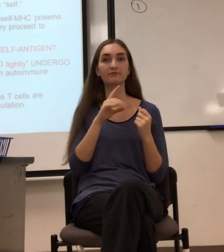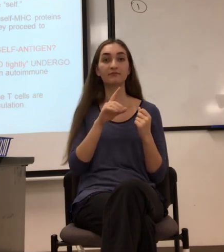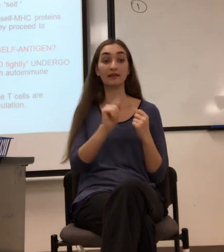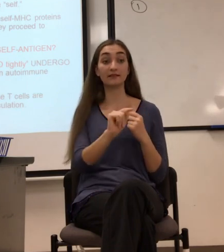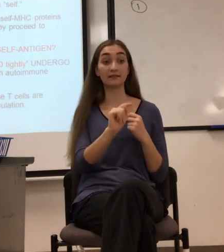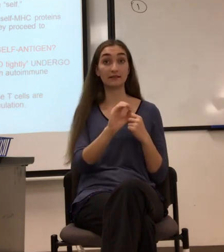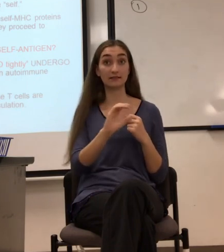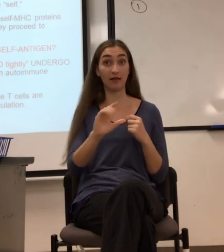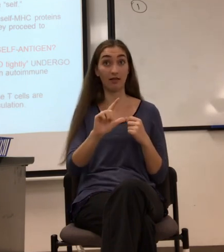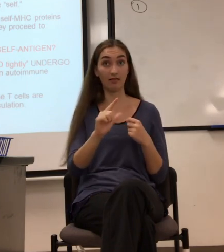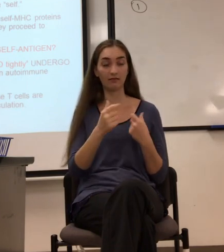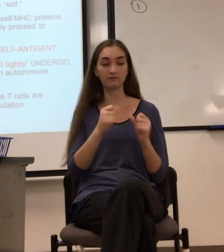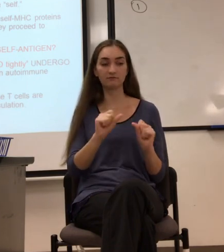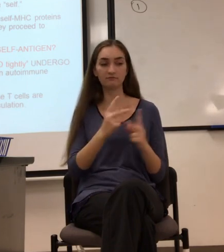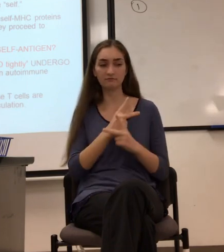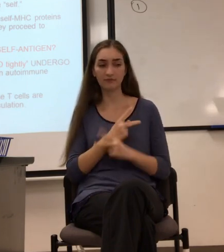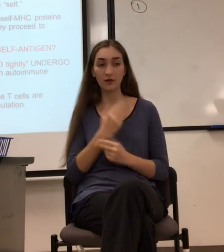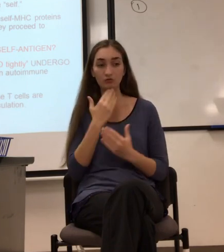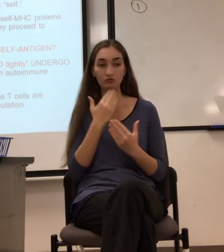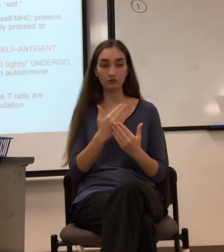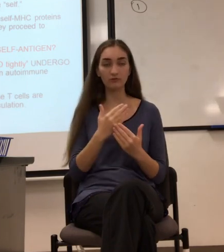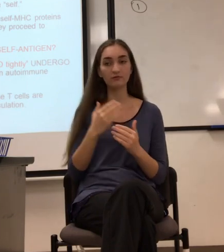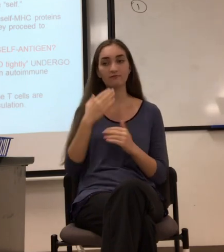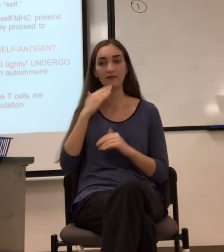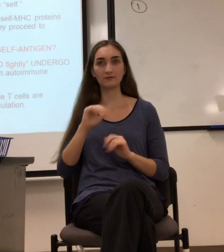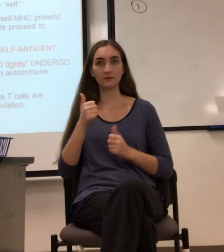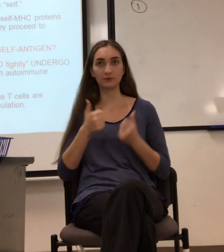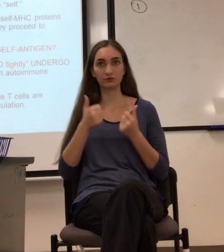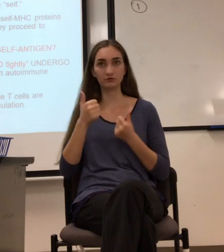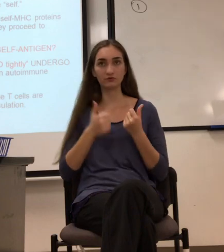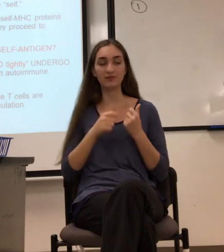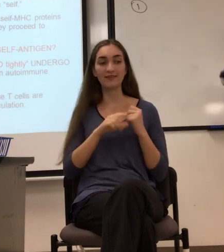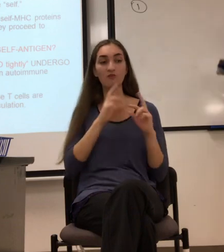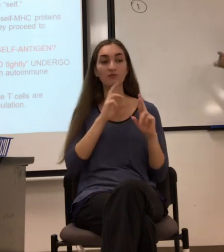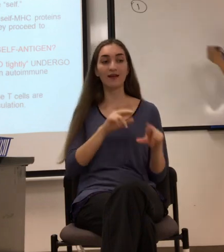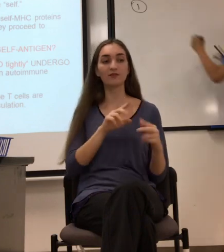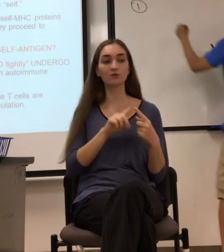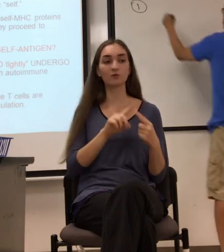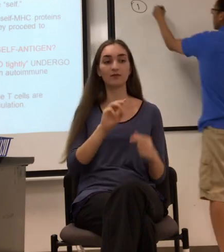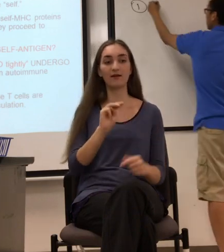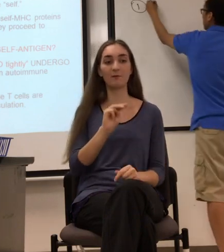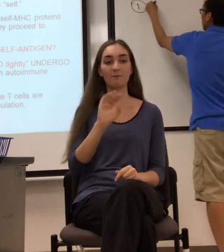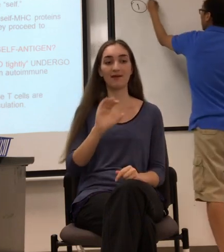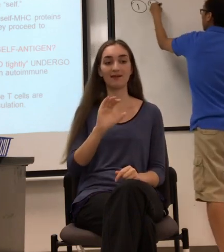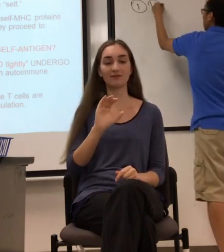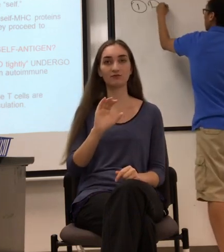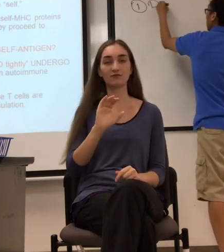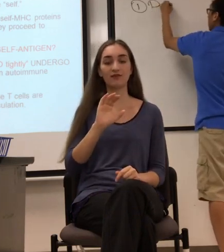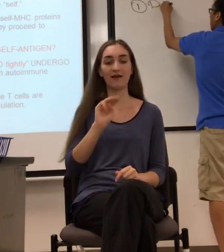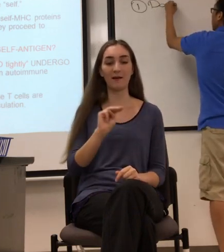that you're trying to find out, that's good or bad, does the T cell react to MHC1?